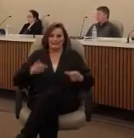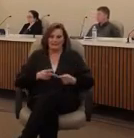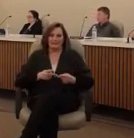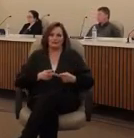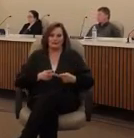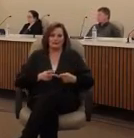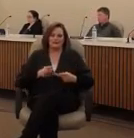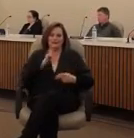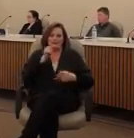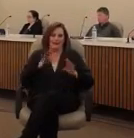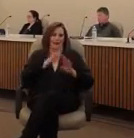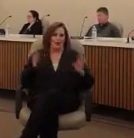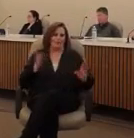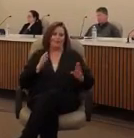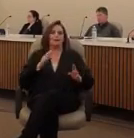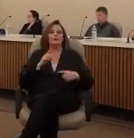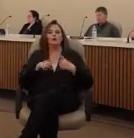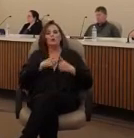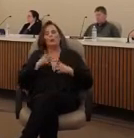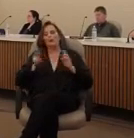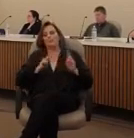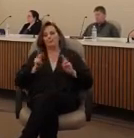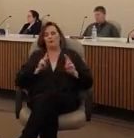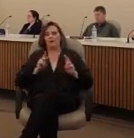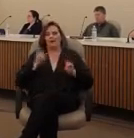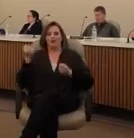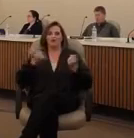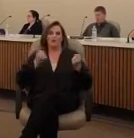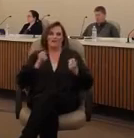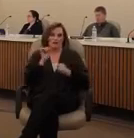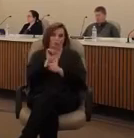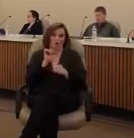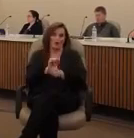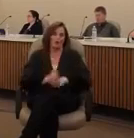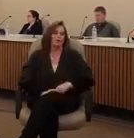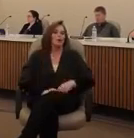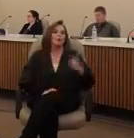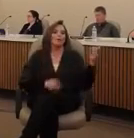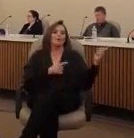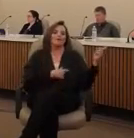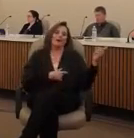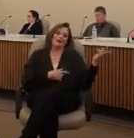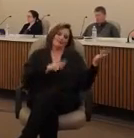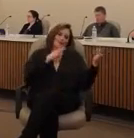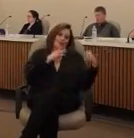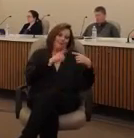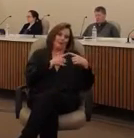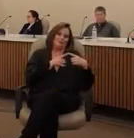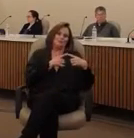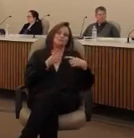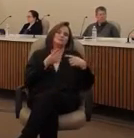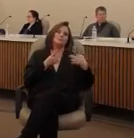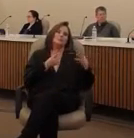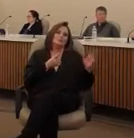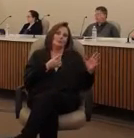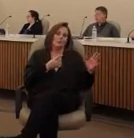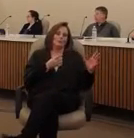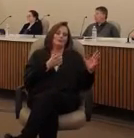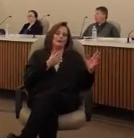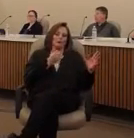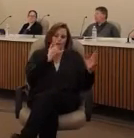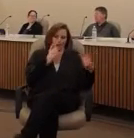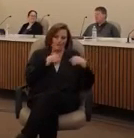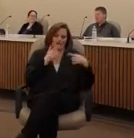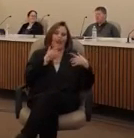to work. So 6 a.m. is not 6 a.m., early but for most I'm talking people. about 9, excuse me, More conservative.